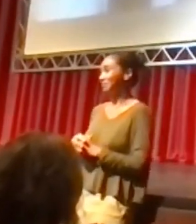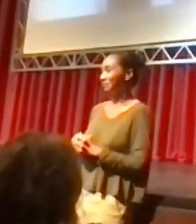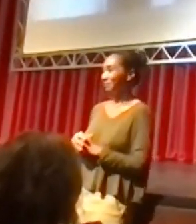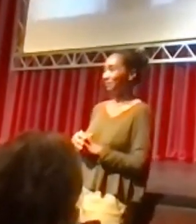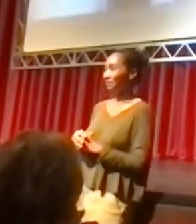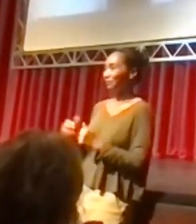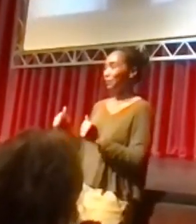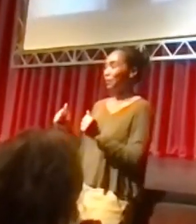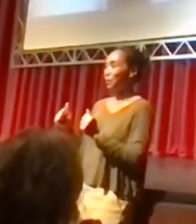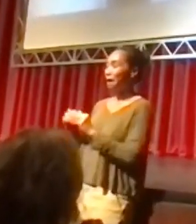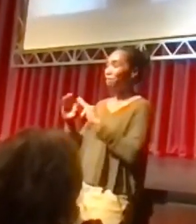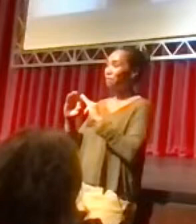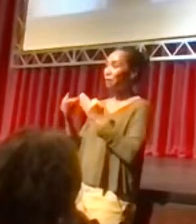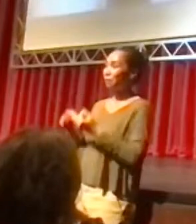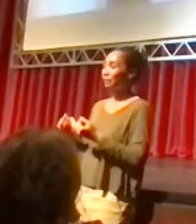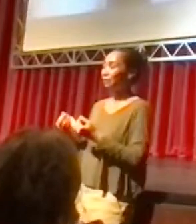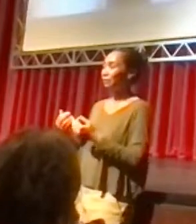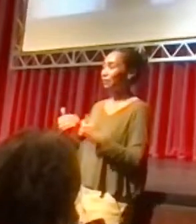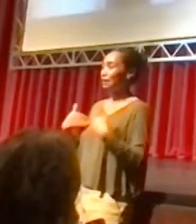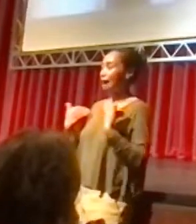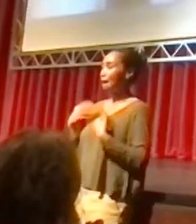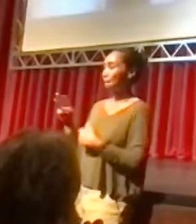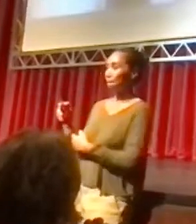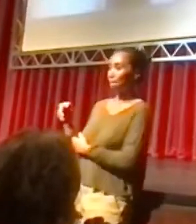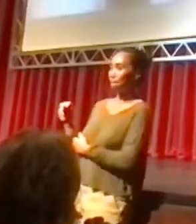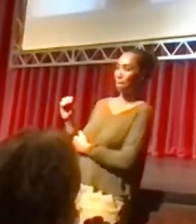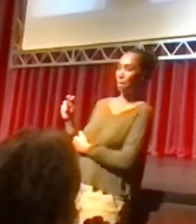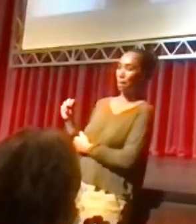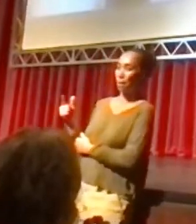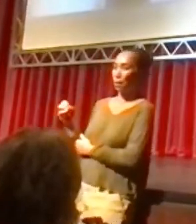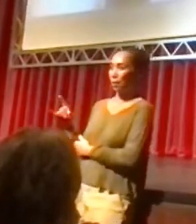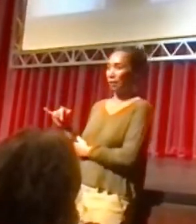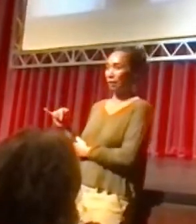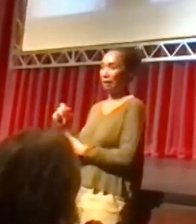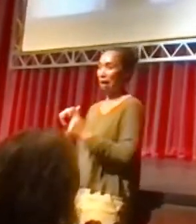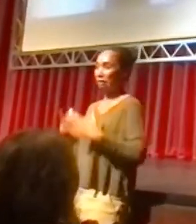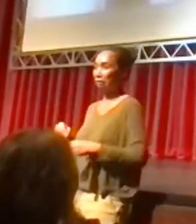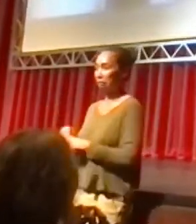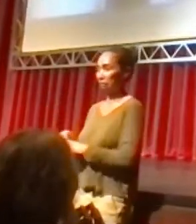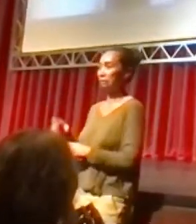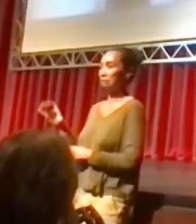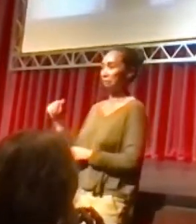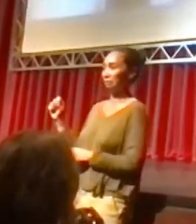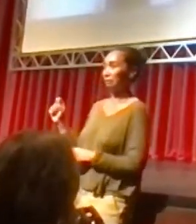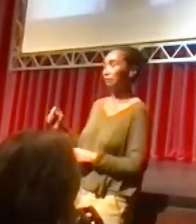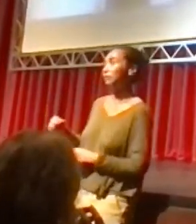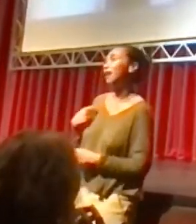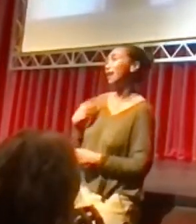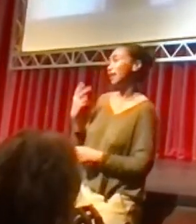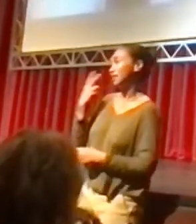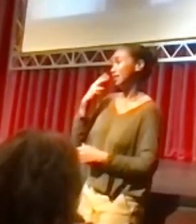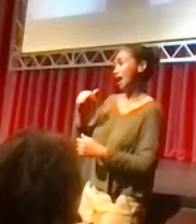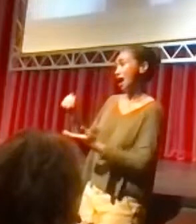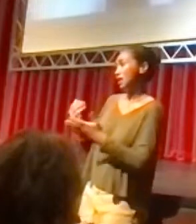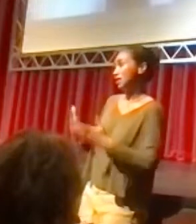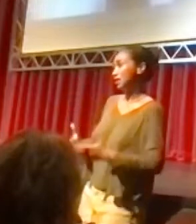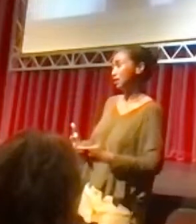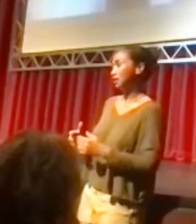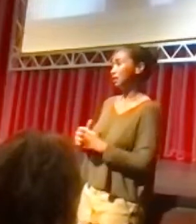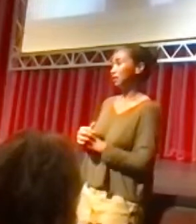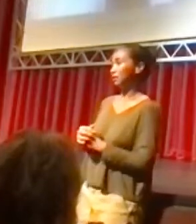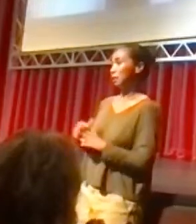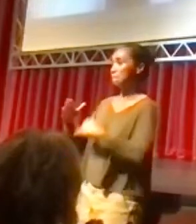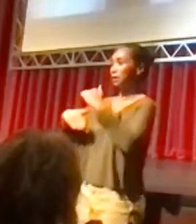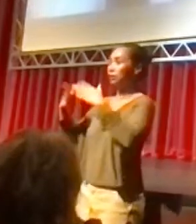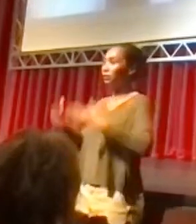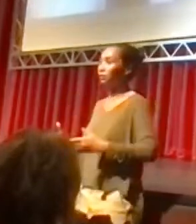with a fabulous young Mongolian New Zealand actor in the cast. I see artists and builders,